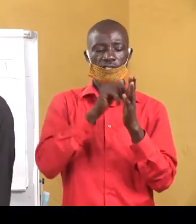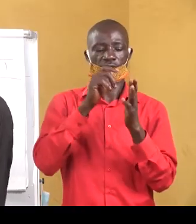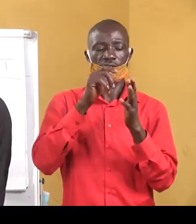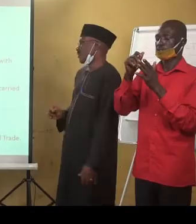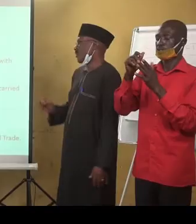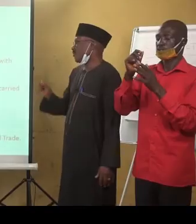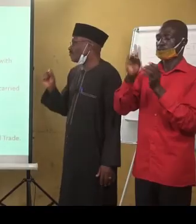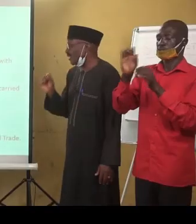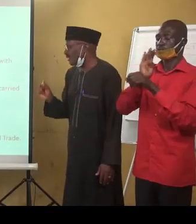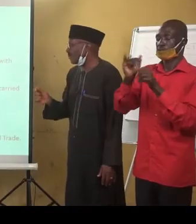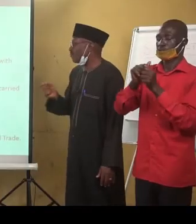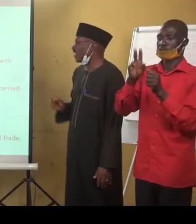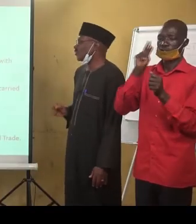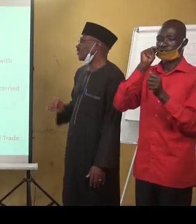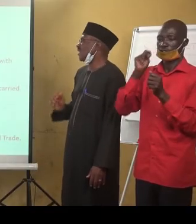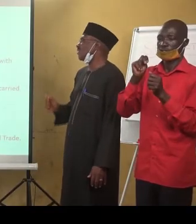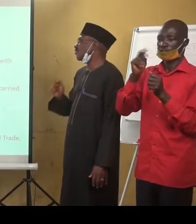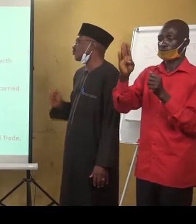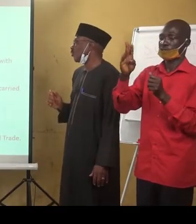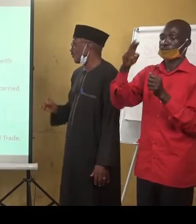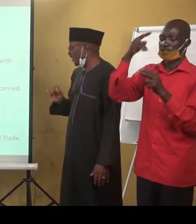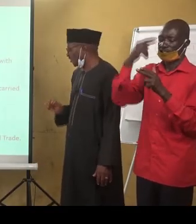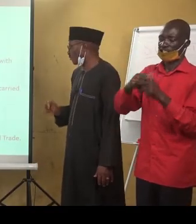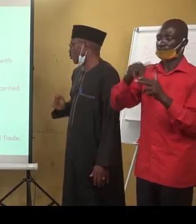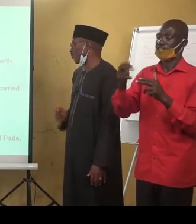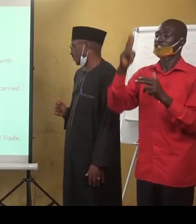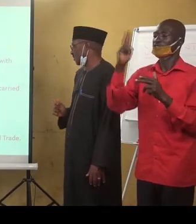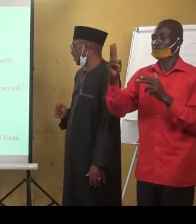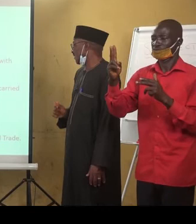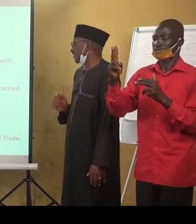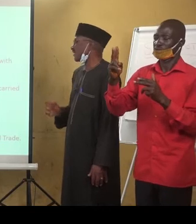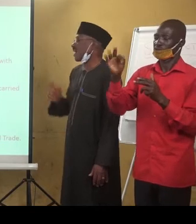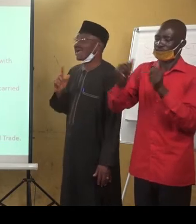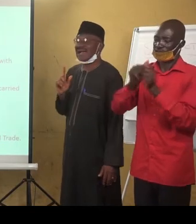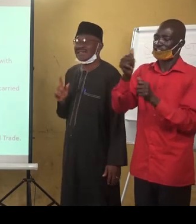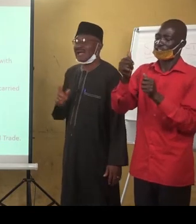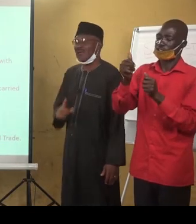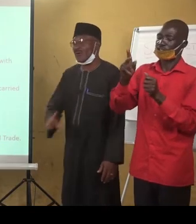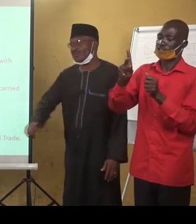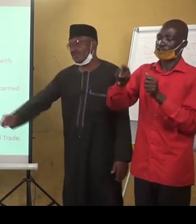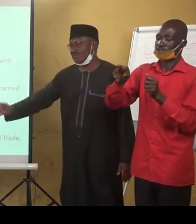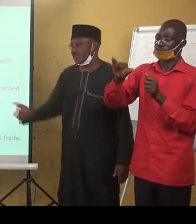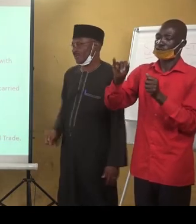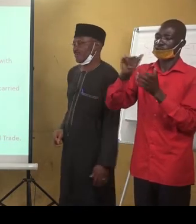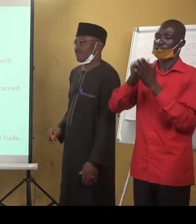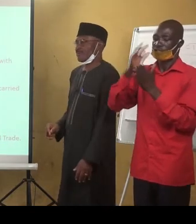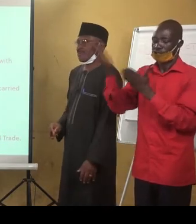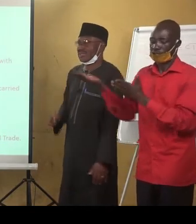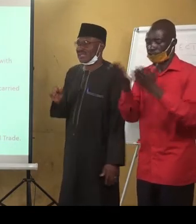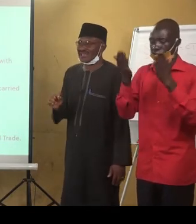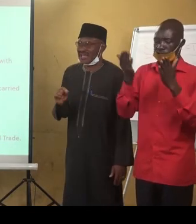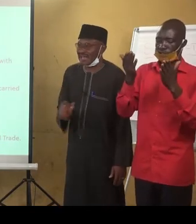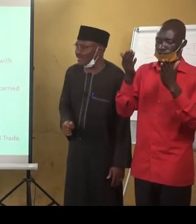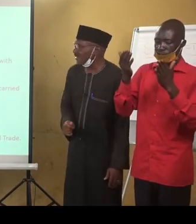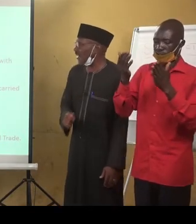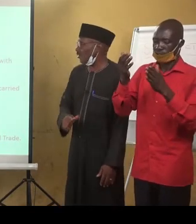Nigeria. B, mention any 2 of each product that are carried along the routes.